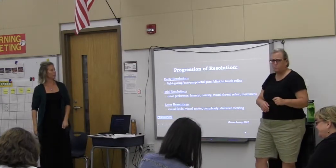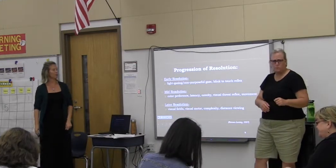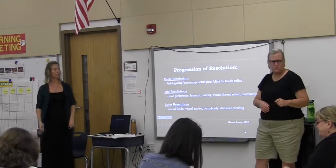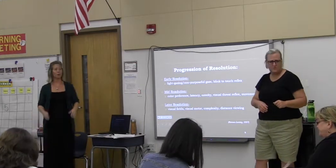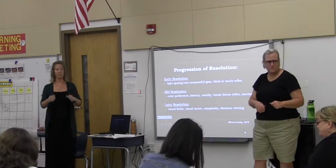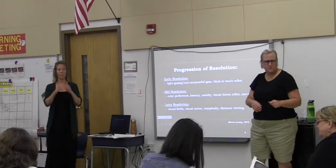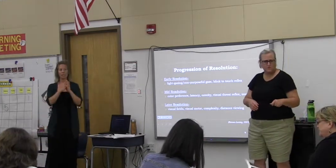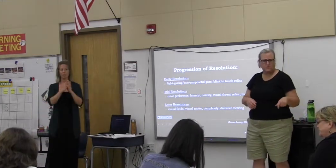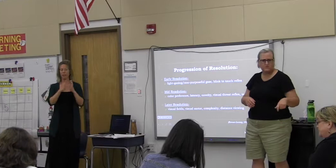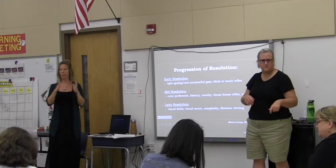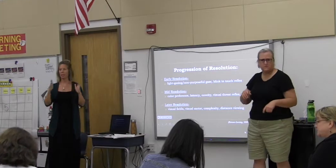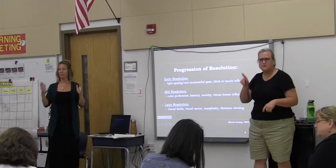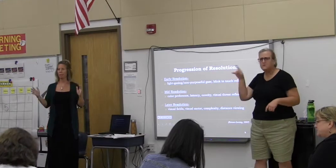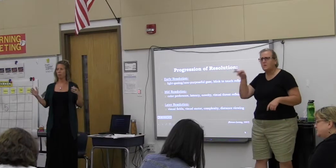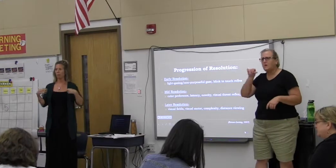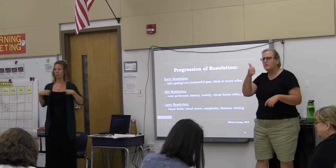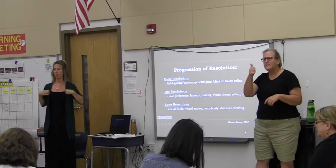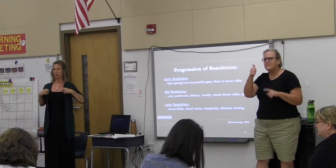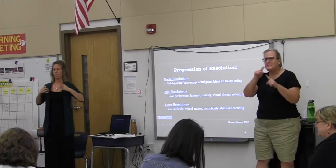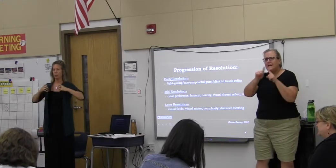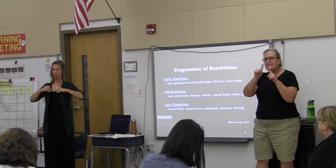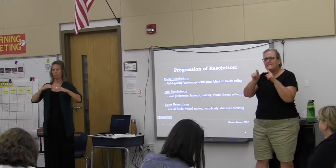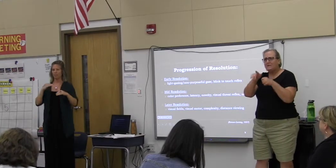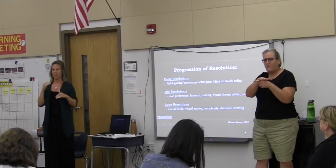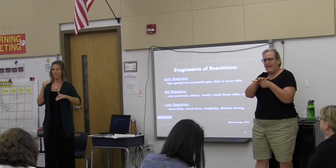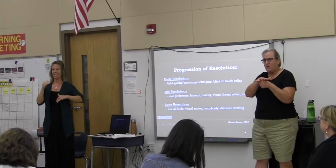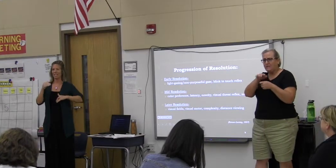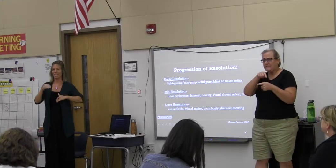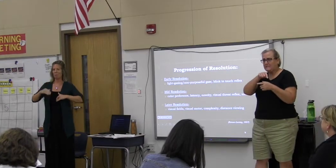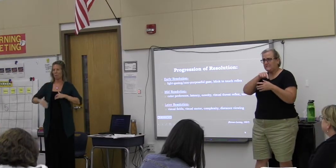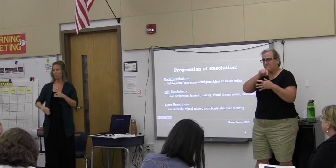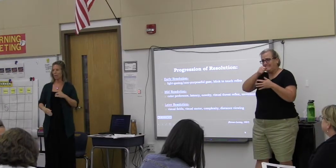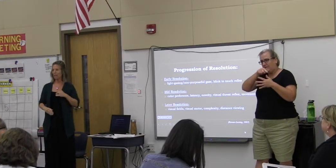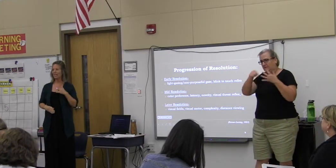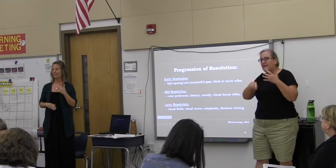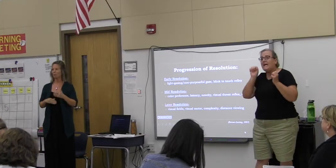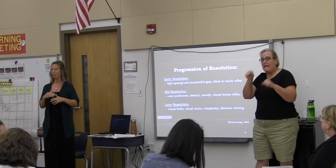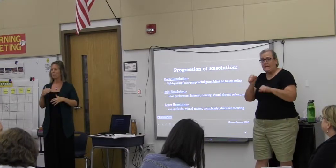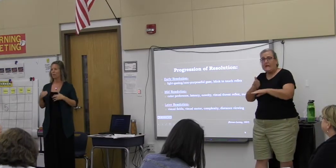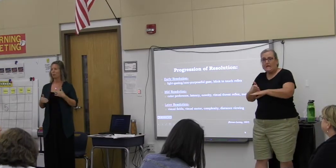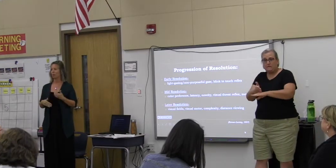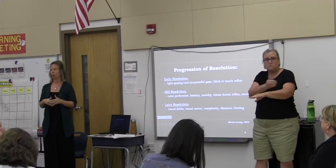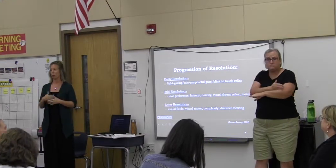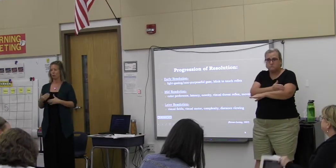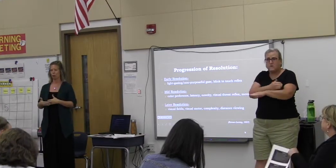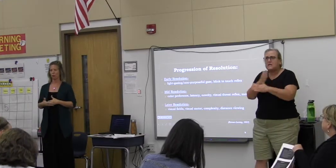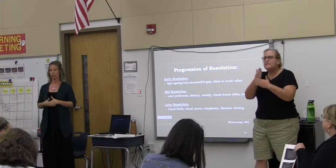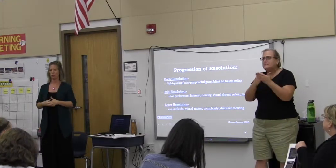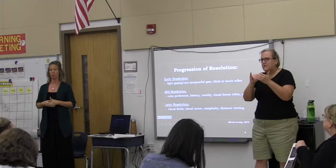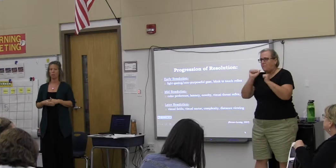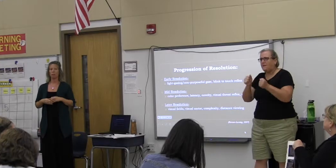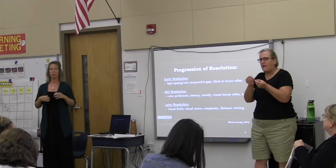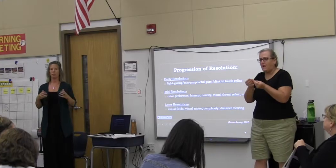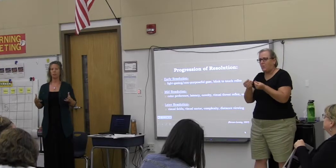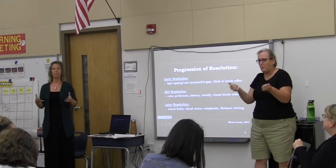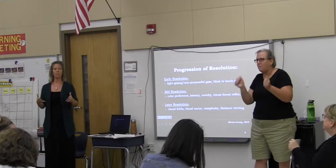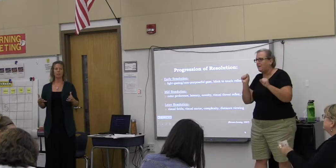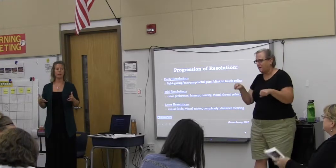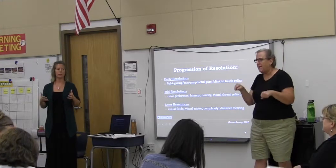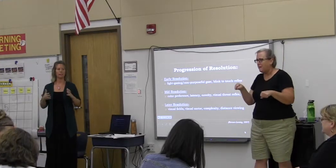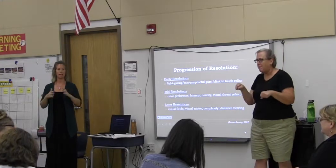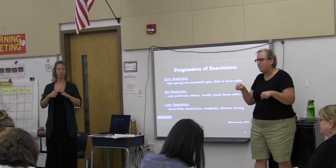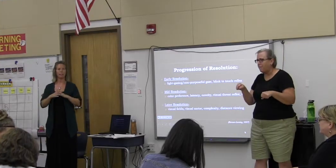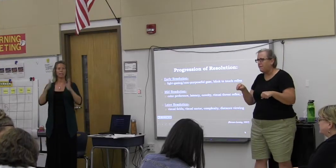Okay, so those 10 different areas that we were just talking about, they can get better, and some of them can resolve over time. The thing